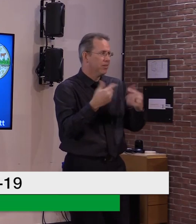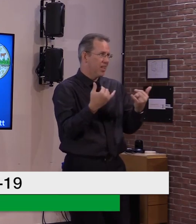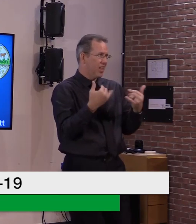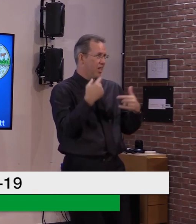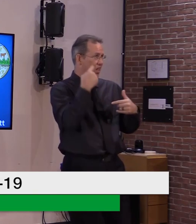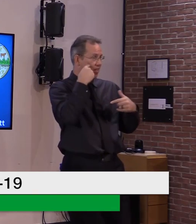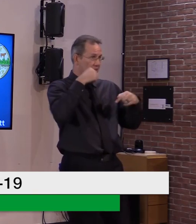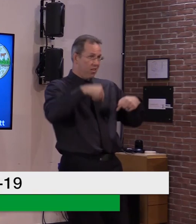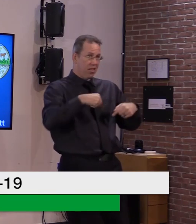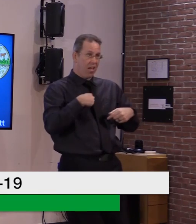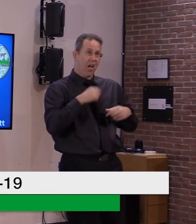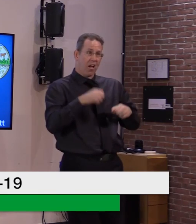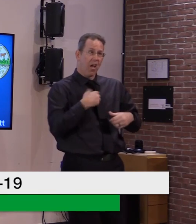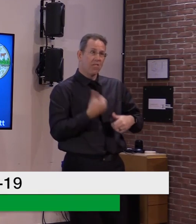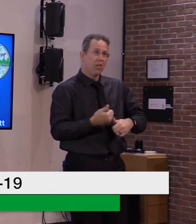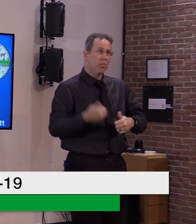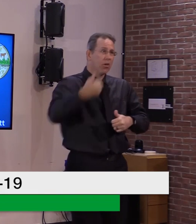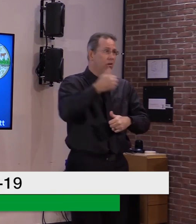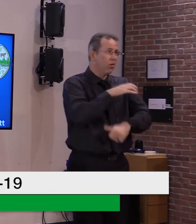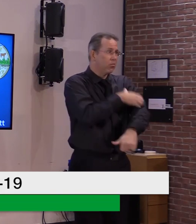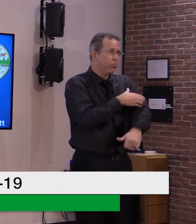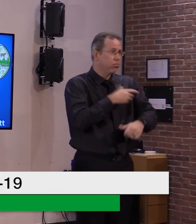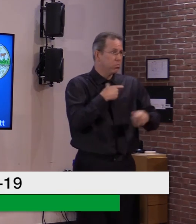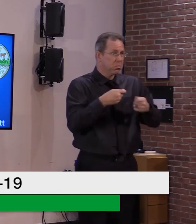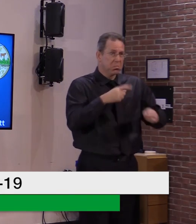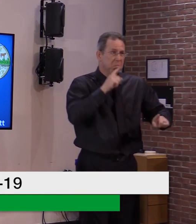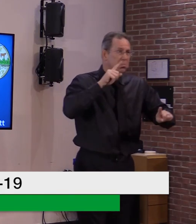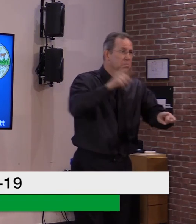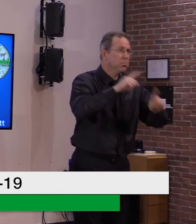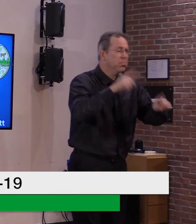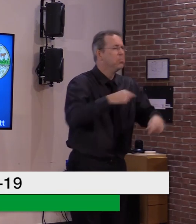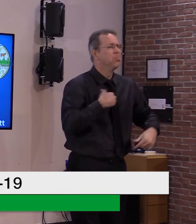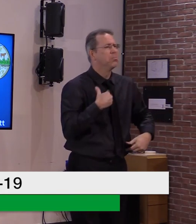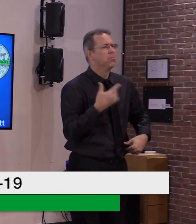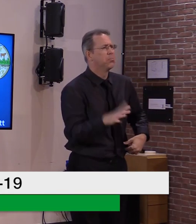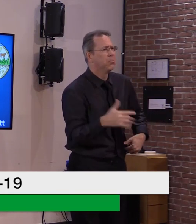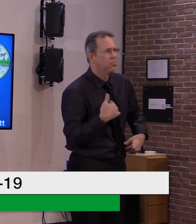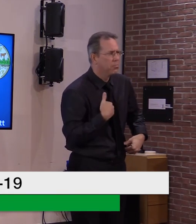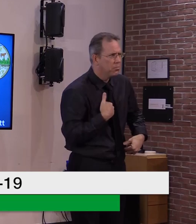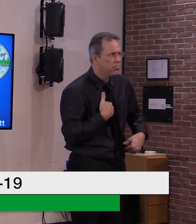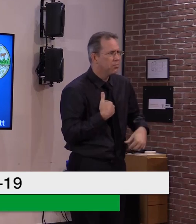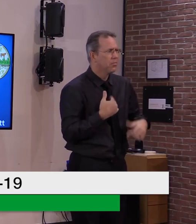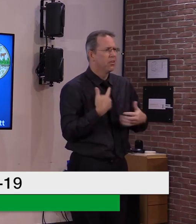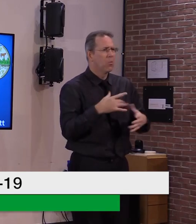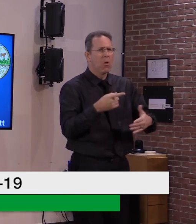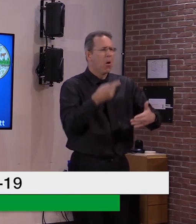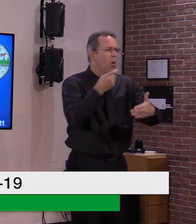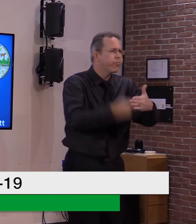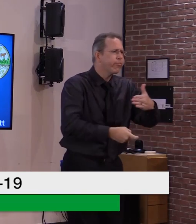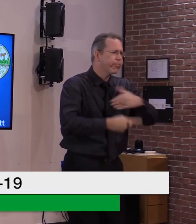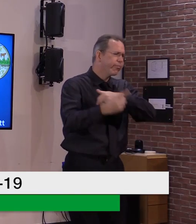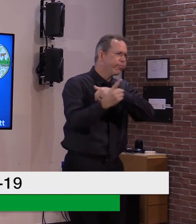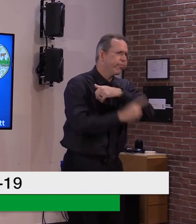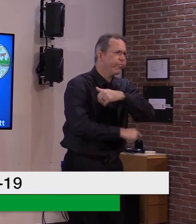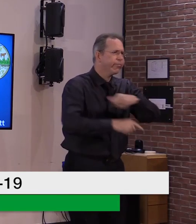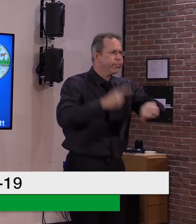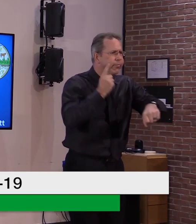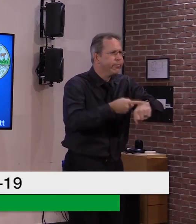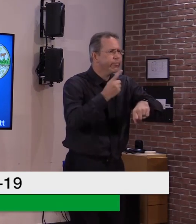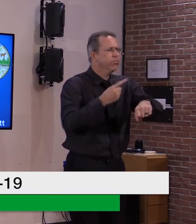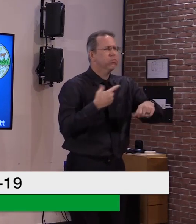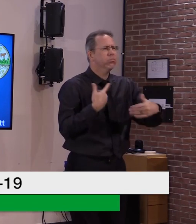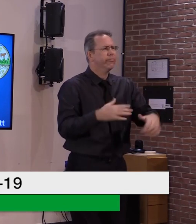wisely and not to impose fines not to impose any other sanctions so to speak at this point in